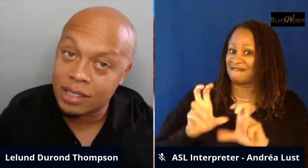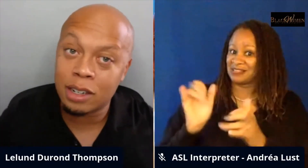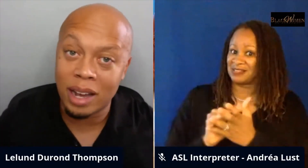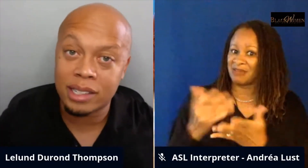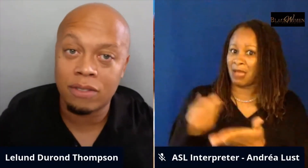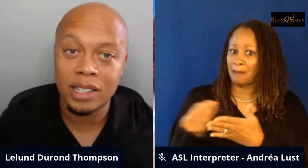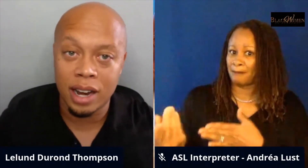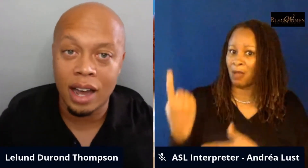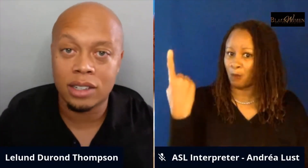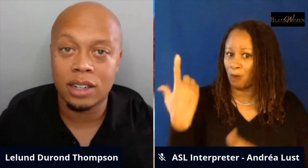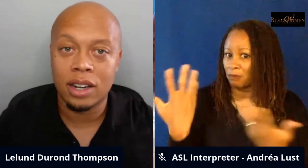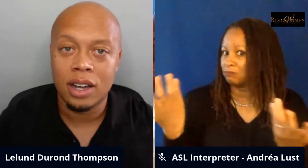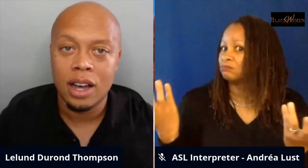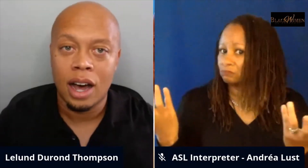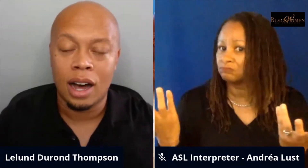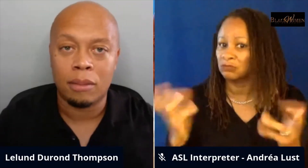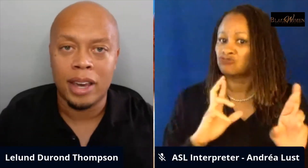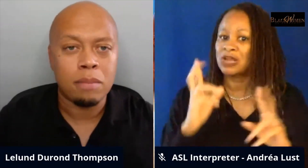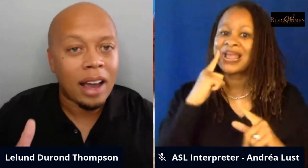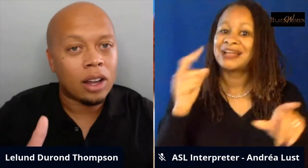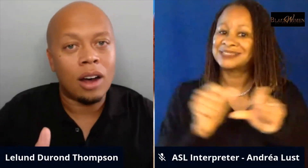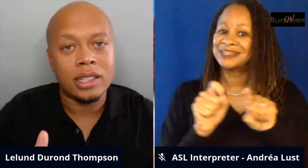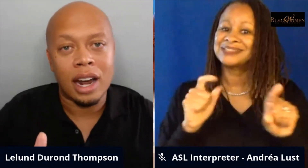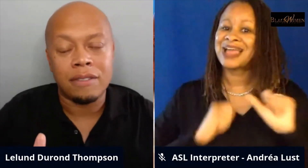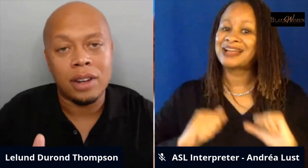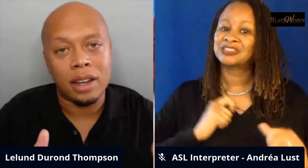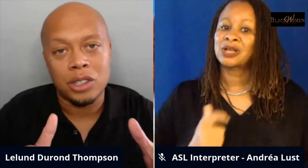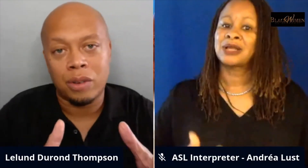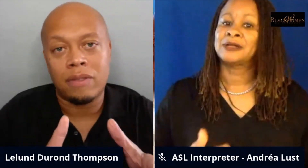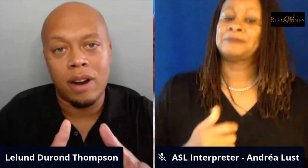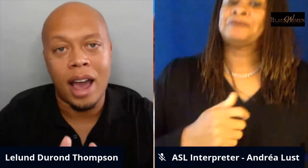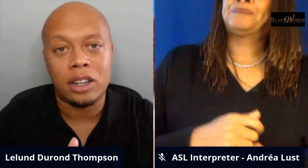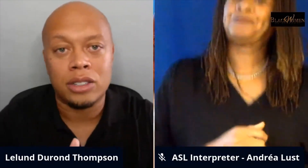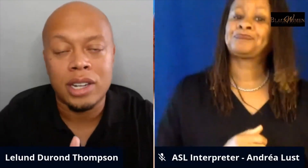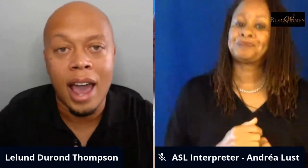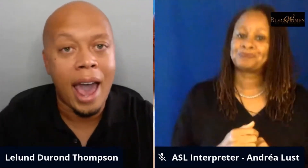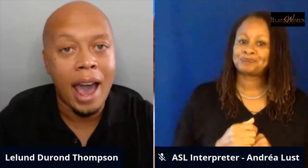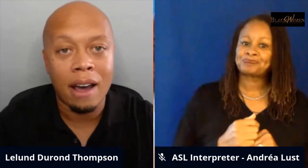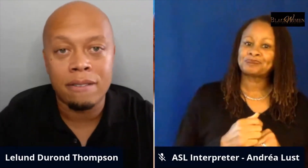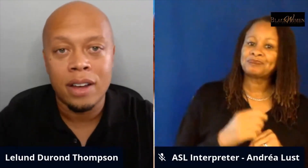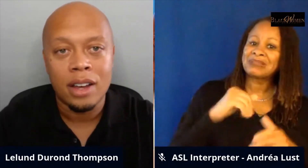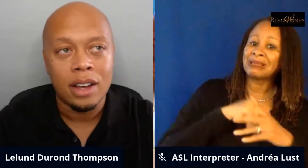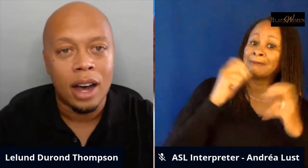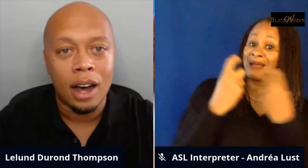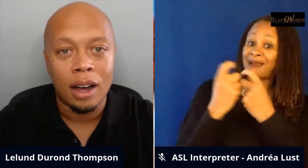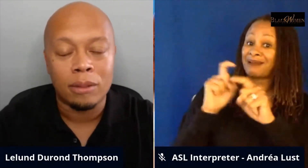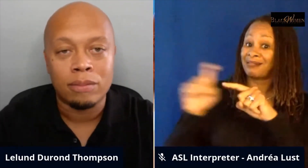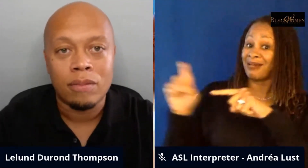I invest in myself as an actor. In my closet, I feel like it's great for actors to have